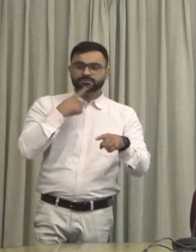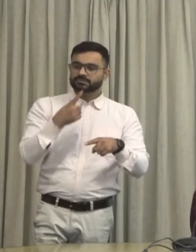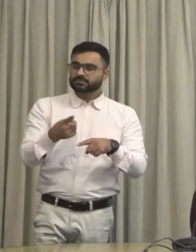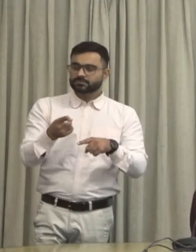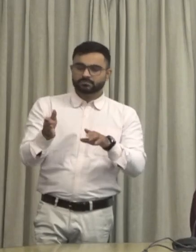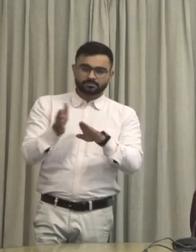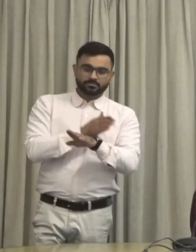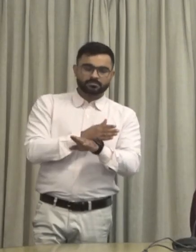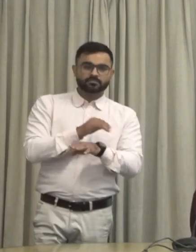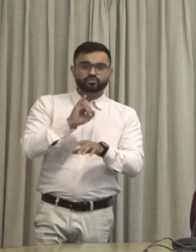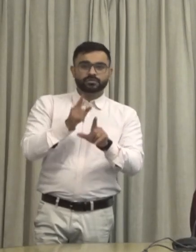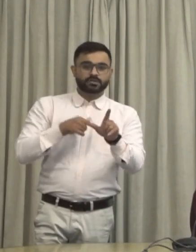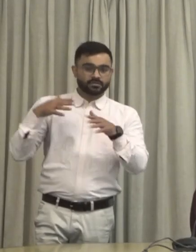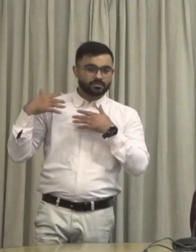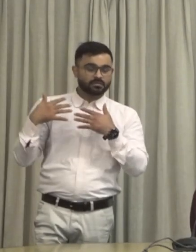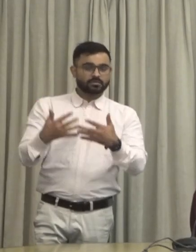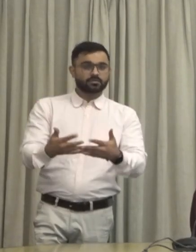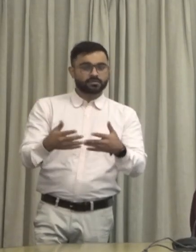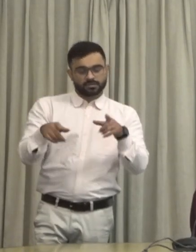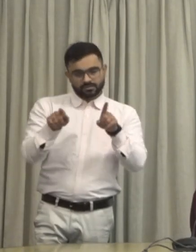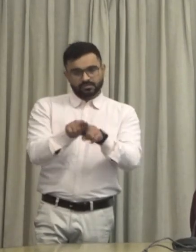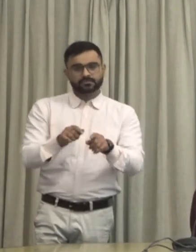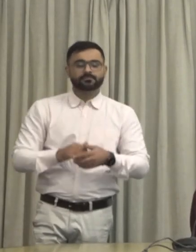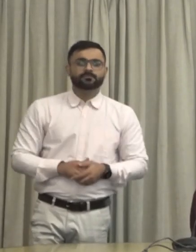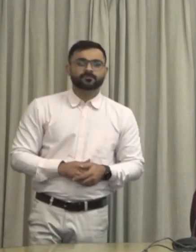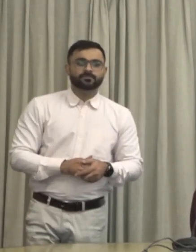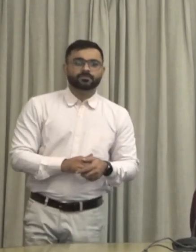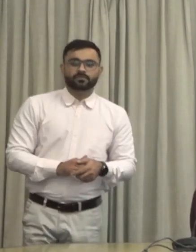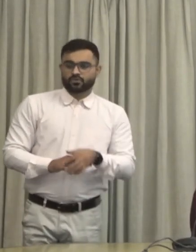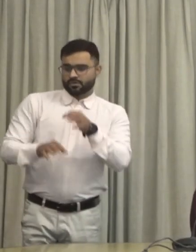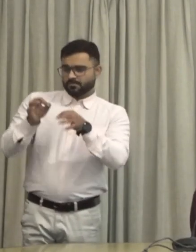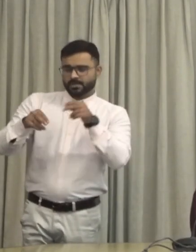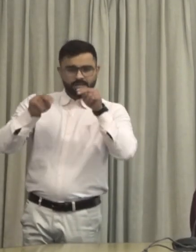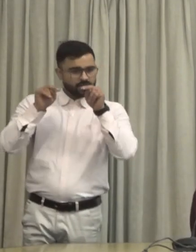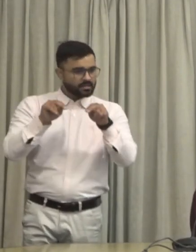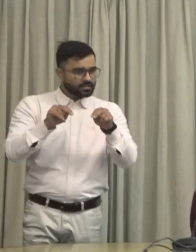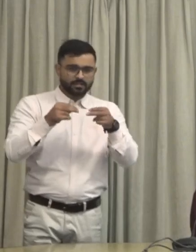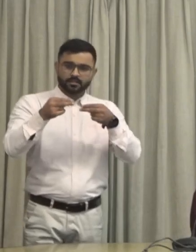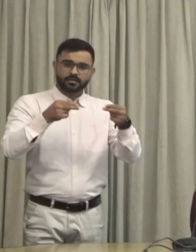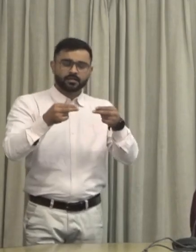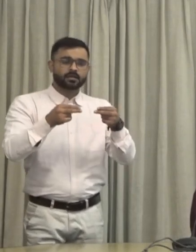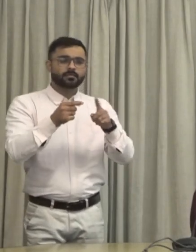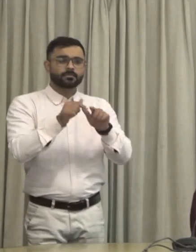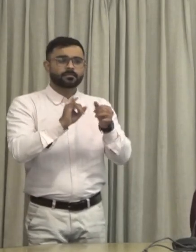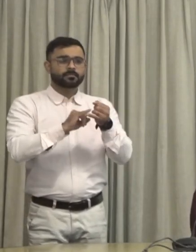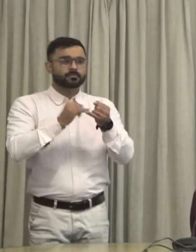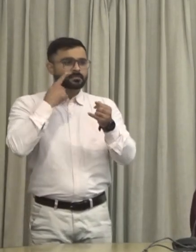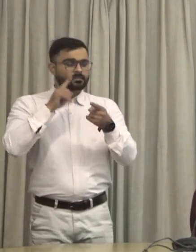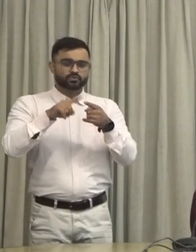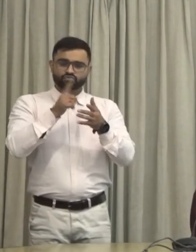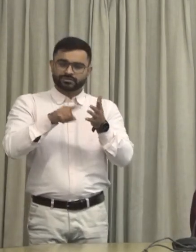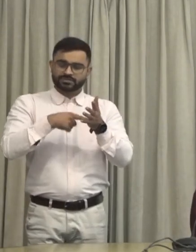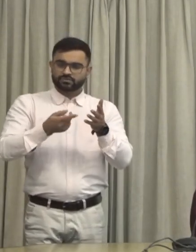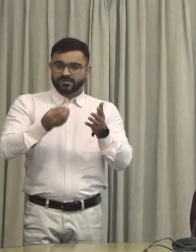spent, I think, 36 years like this. And the judgment was made that so-called passive euthanasia, that is withdrawal